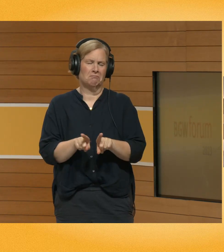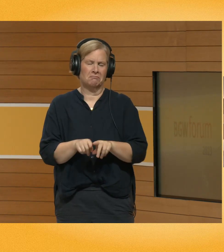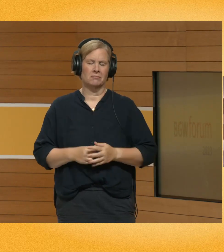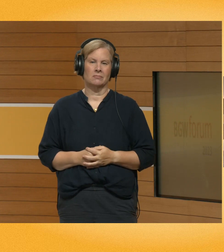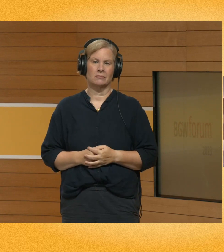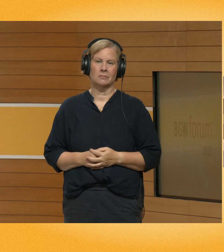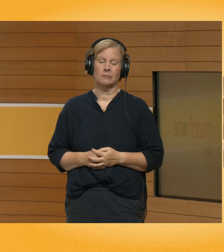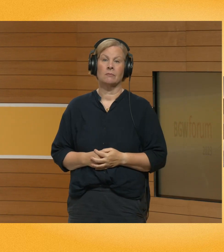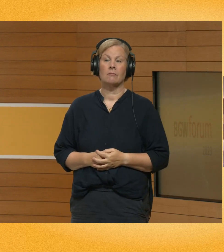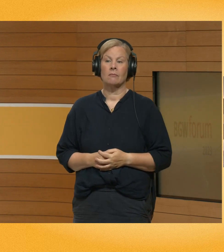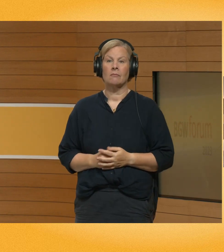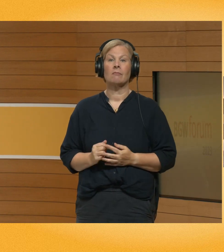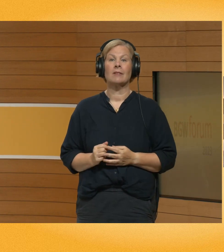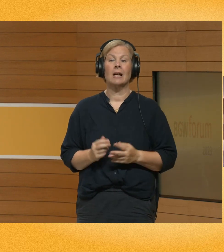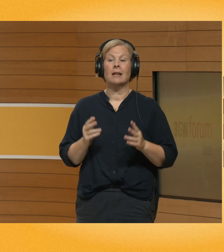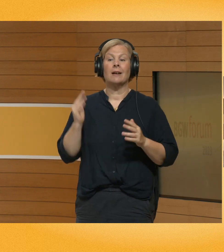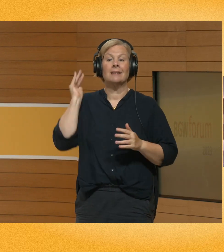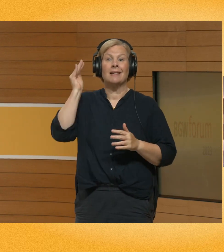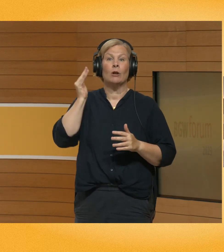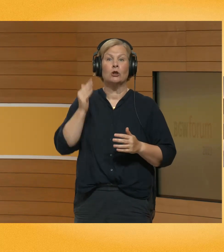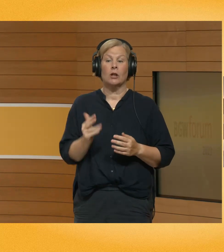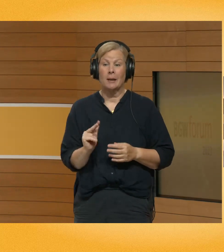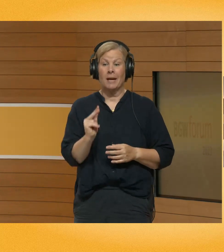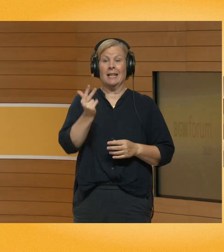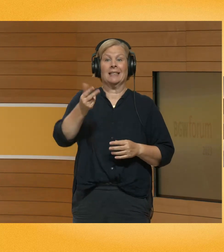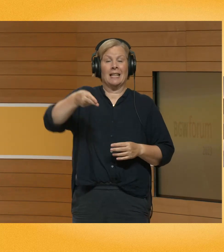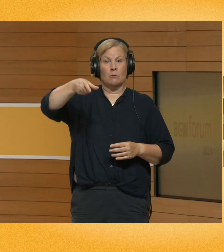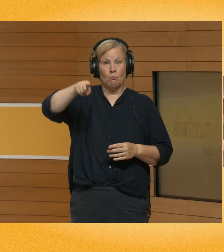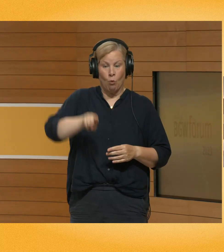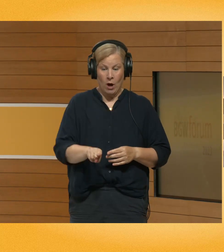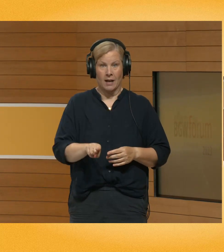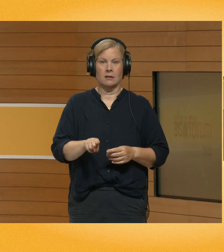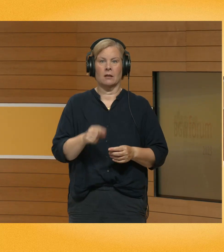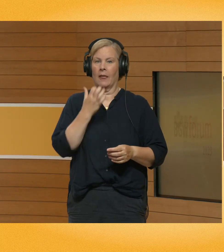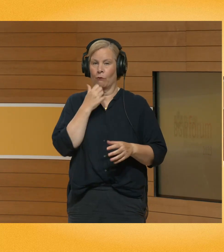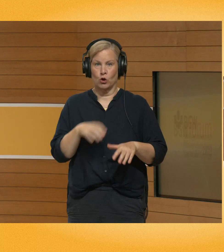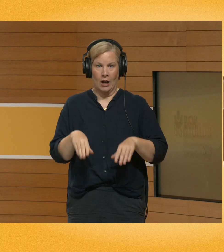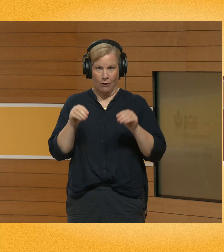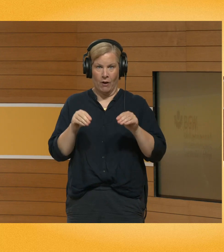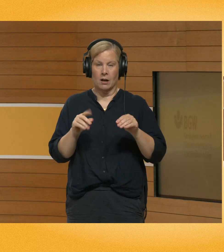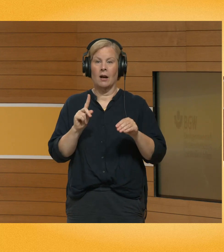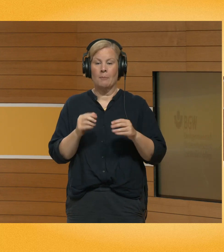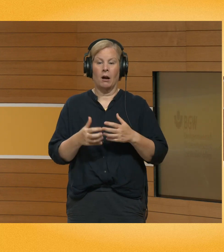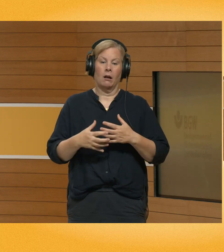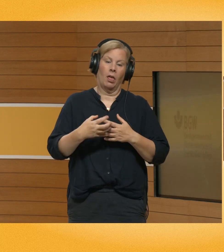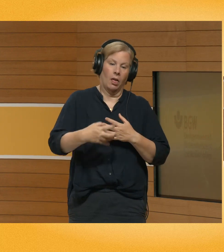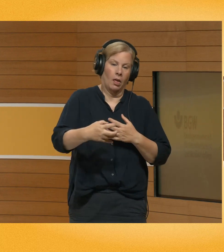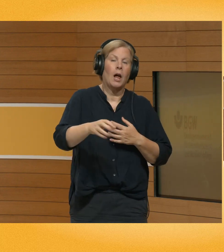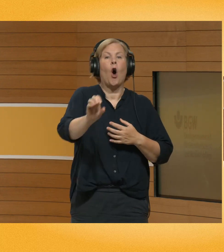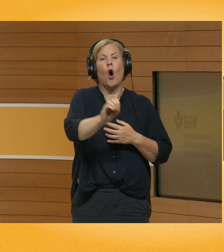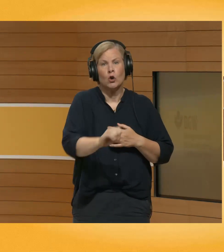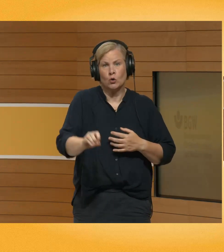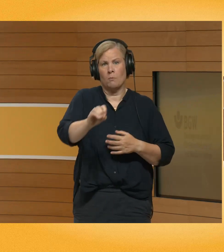October. The survey was supposed to start also in month 3, and it started in